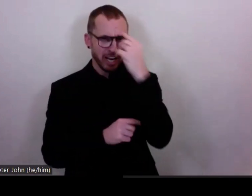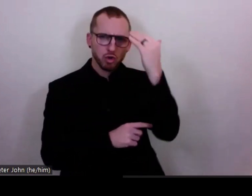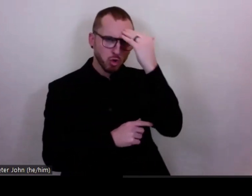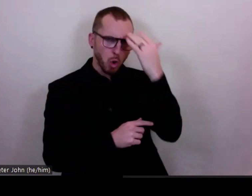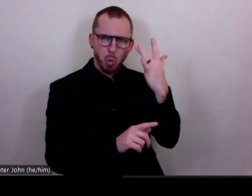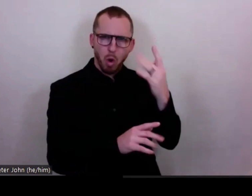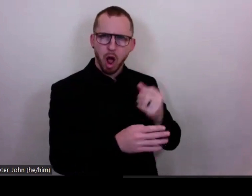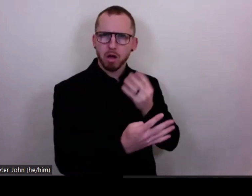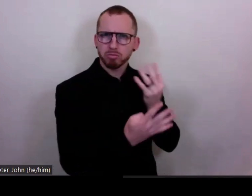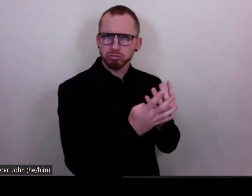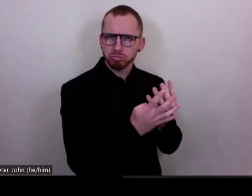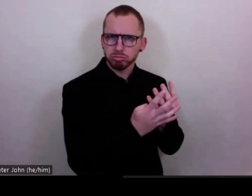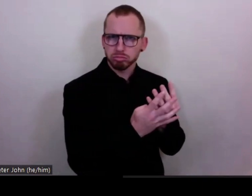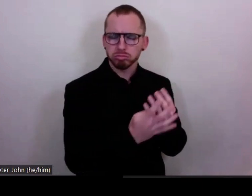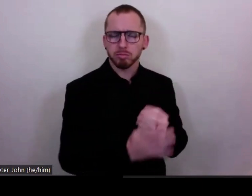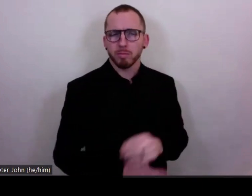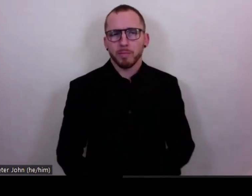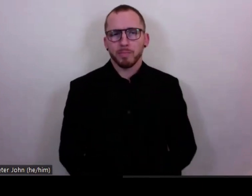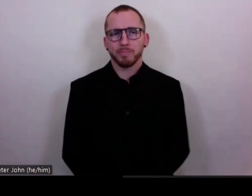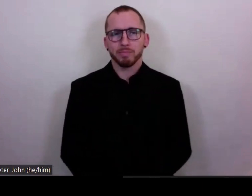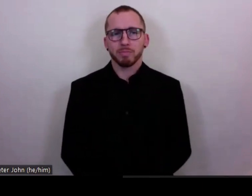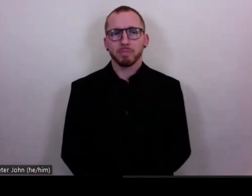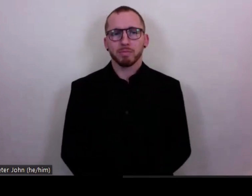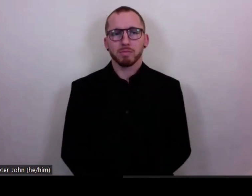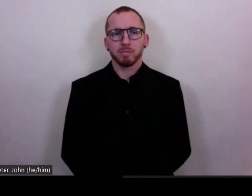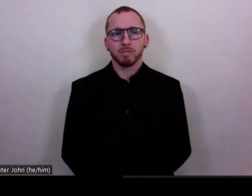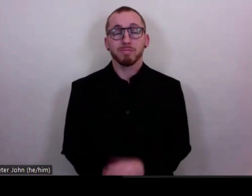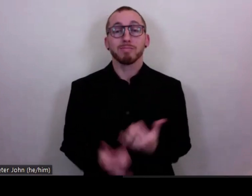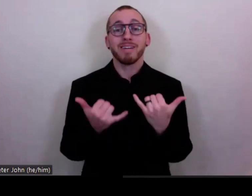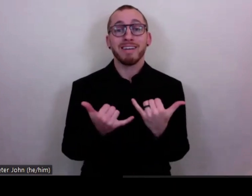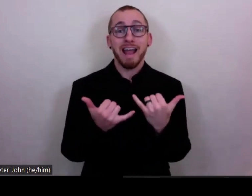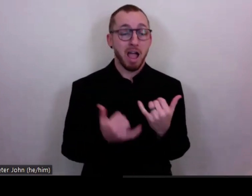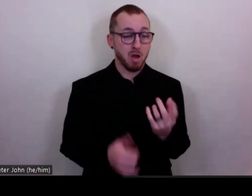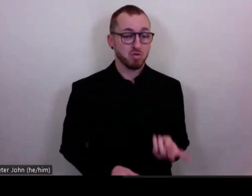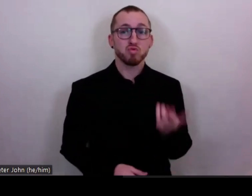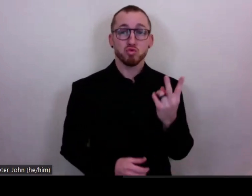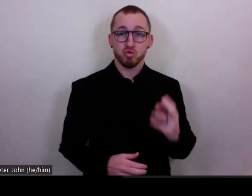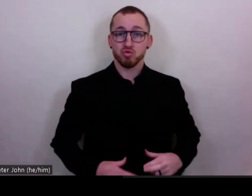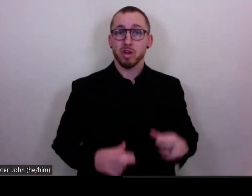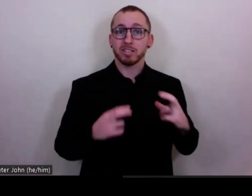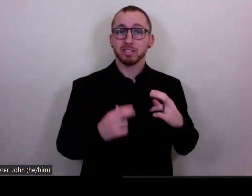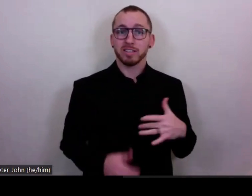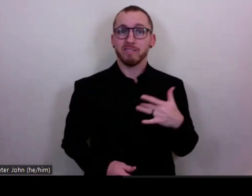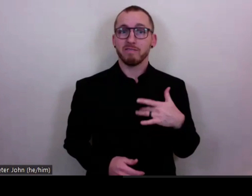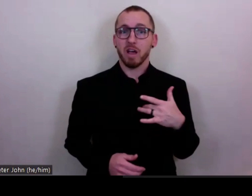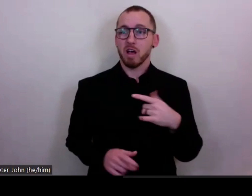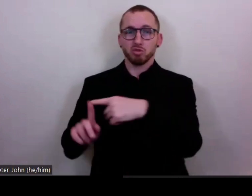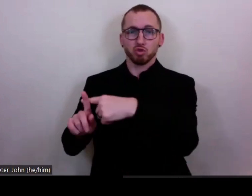to stay in their room because they are being targeted.